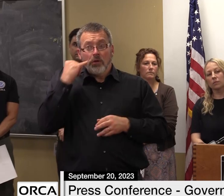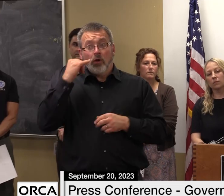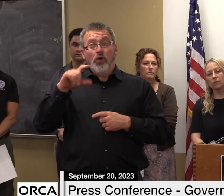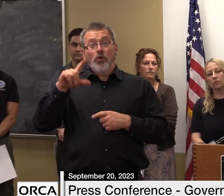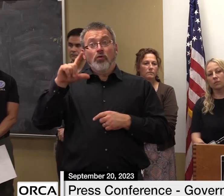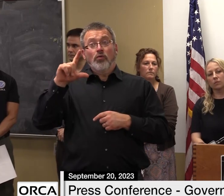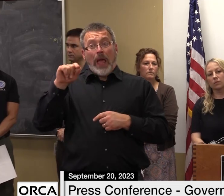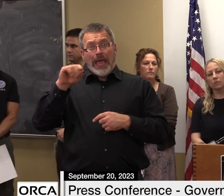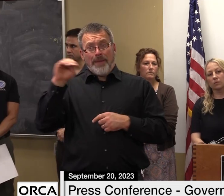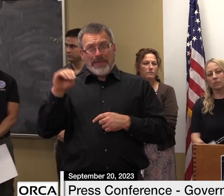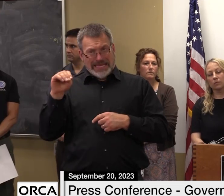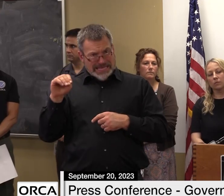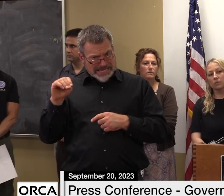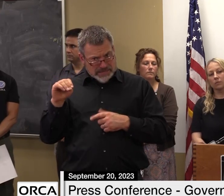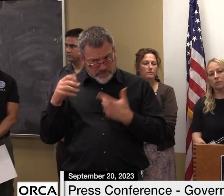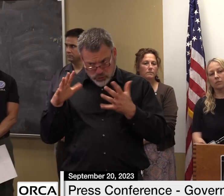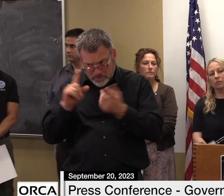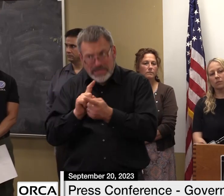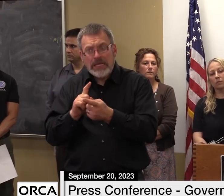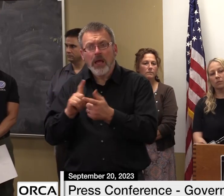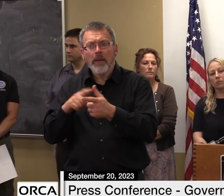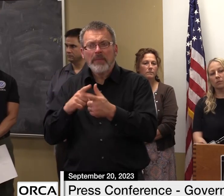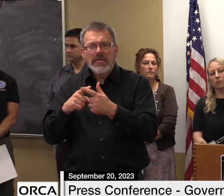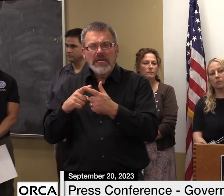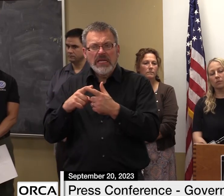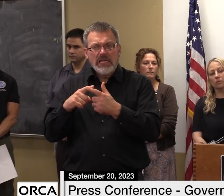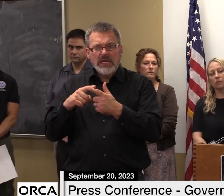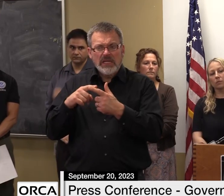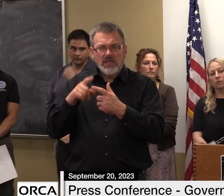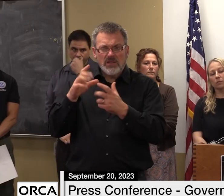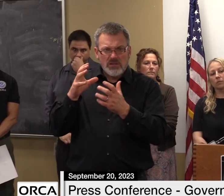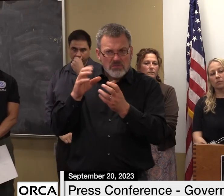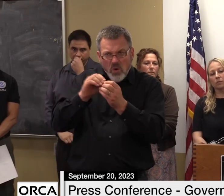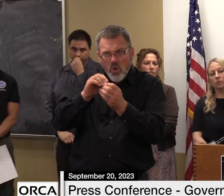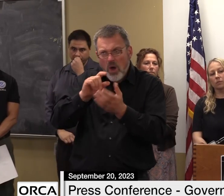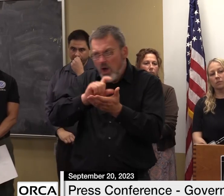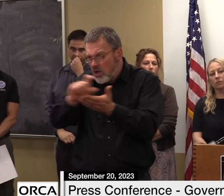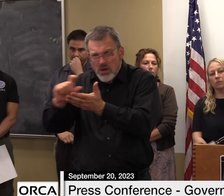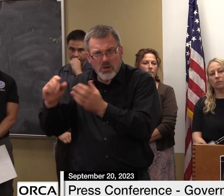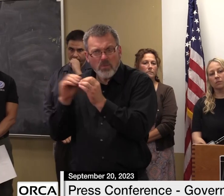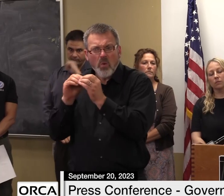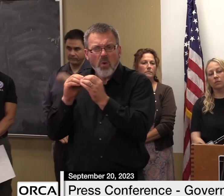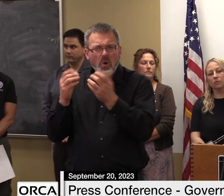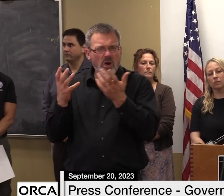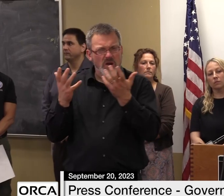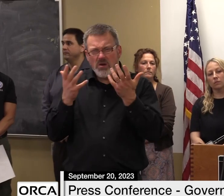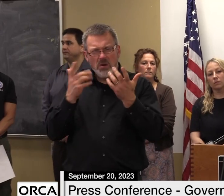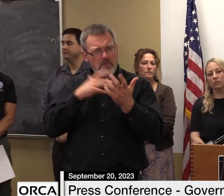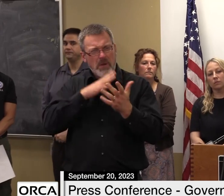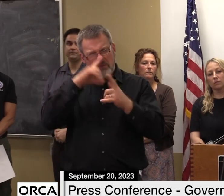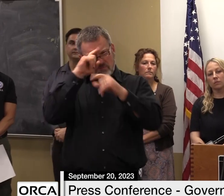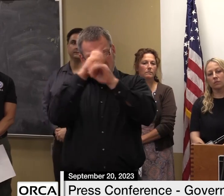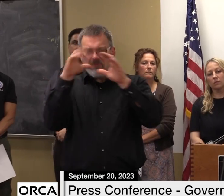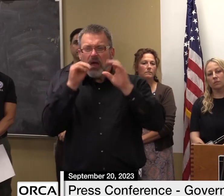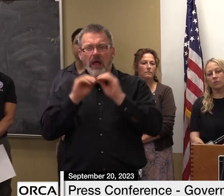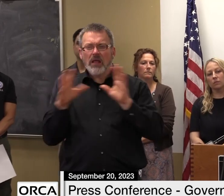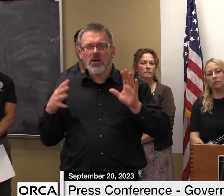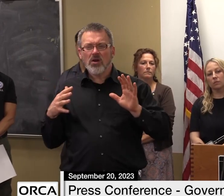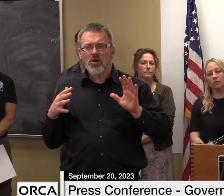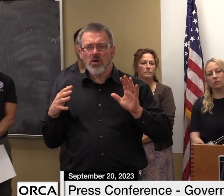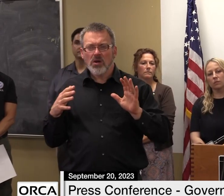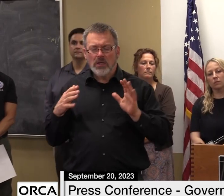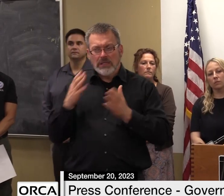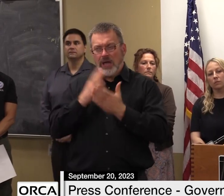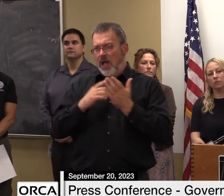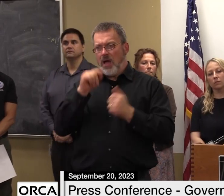need and you think that this $20 million is going to suffice for this program, that a lot of those businesses that suffered those losses are just